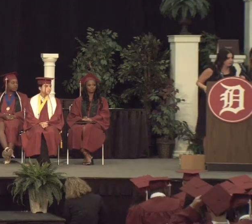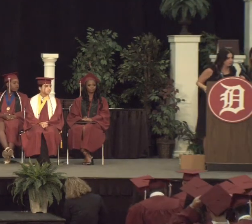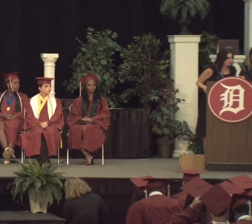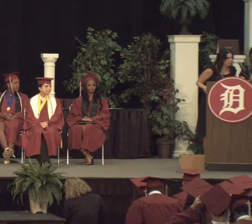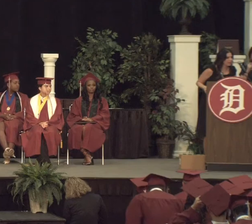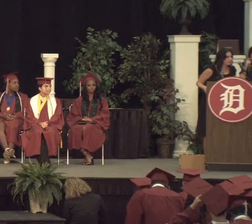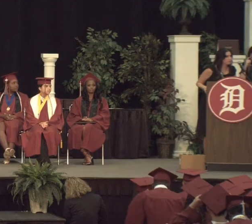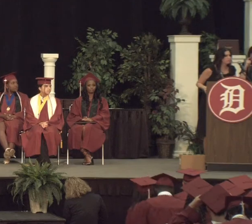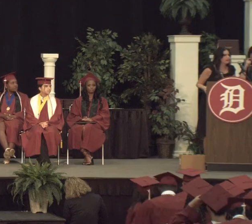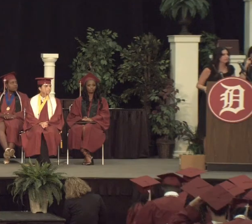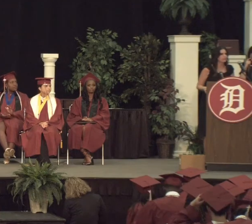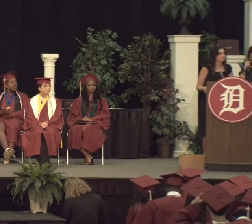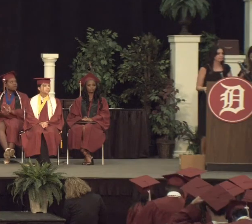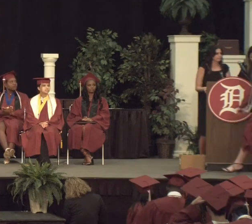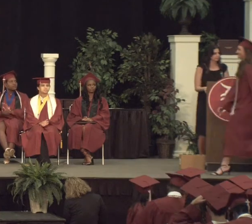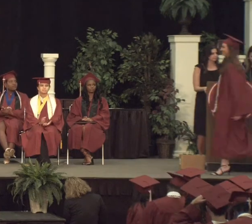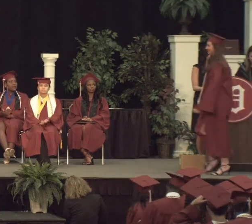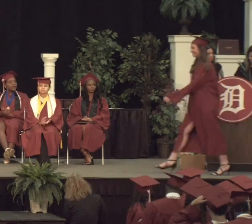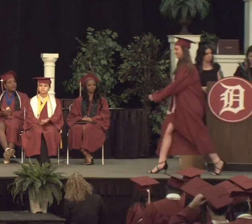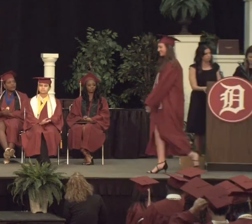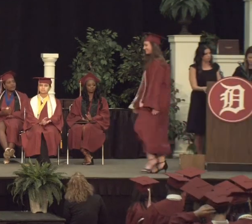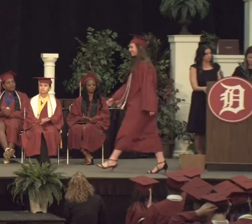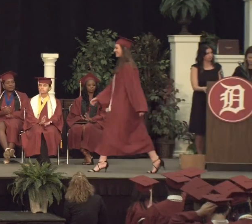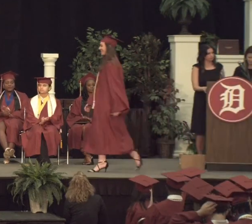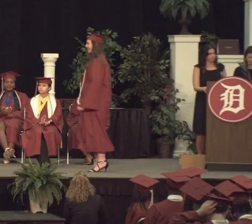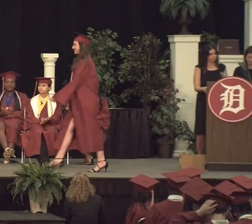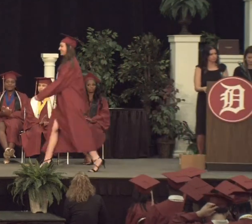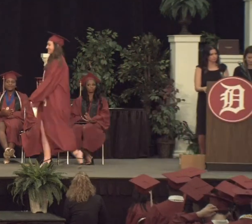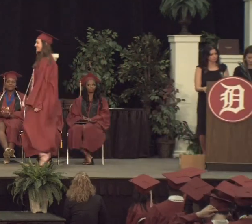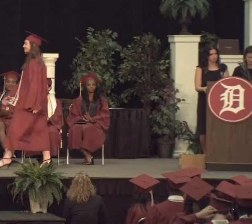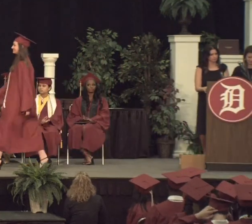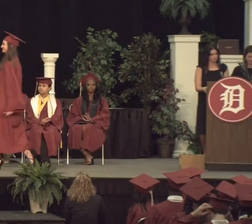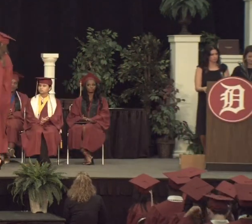Amber Hawk, magna cum laude.